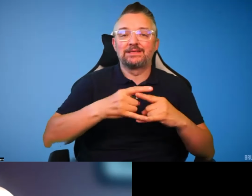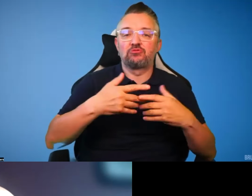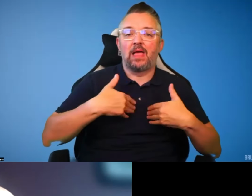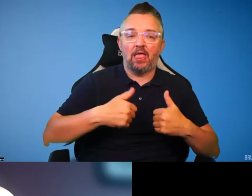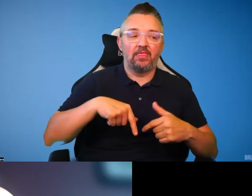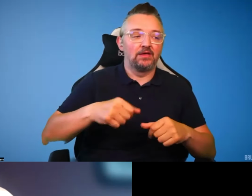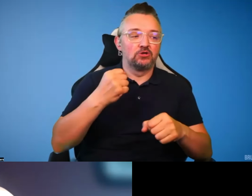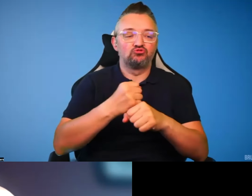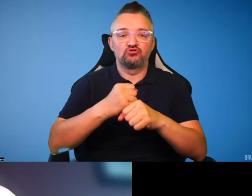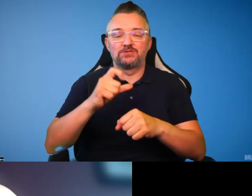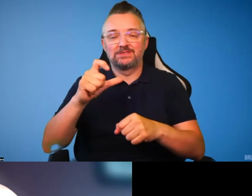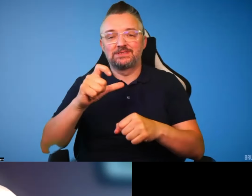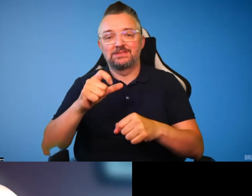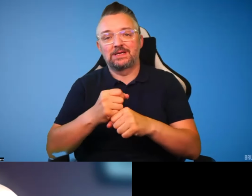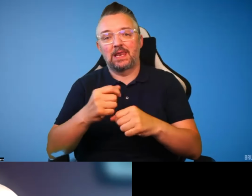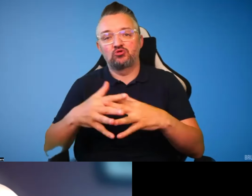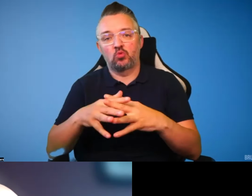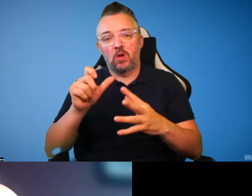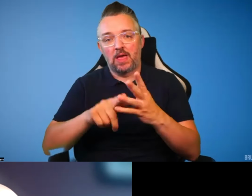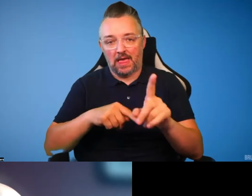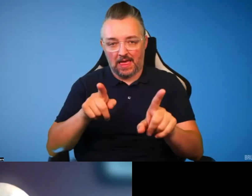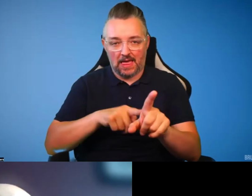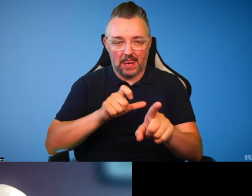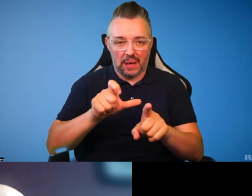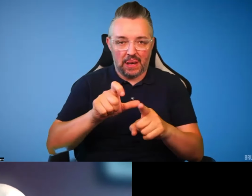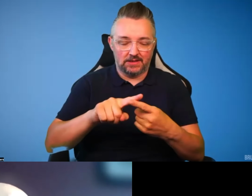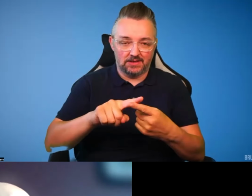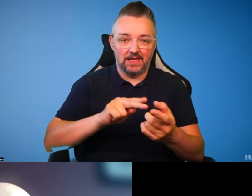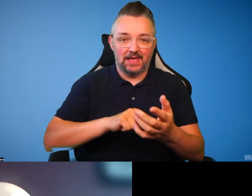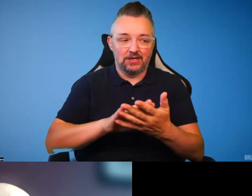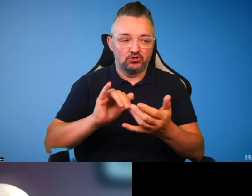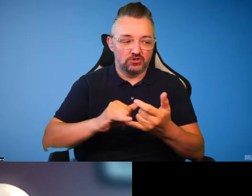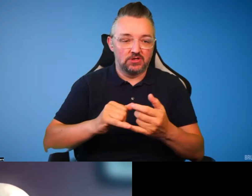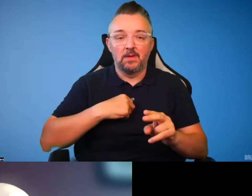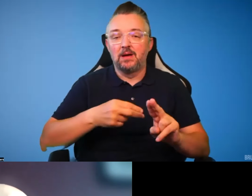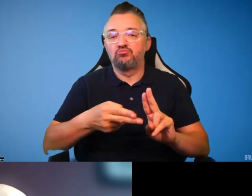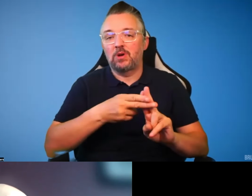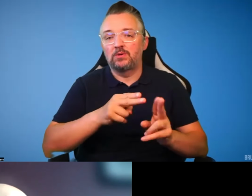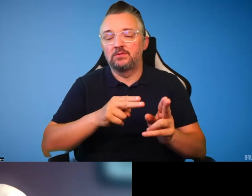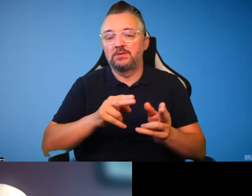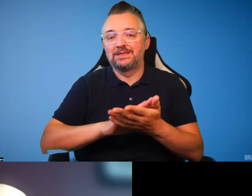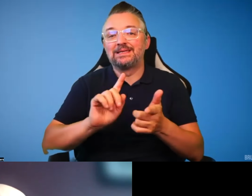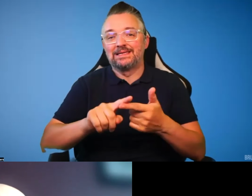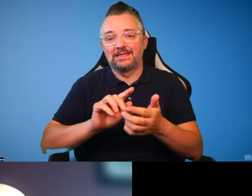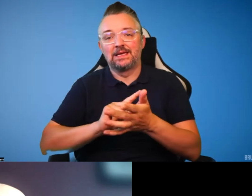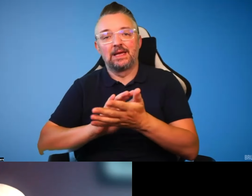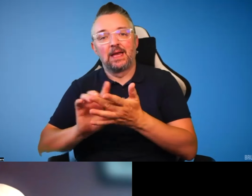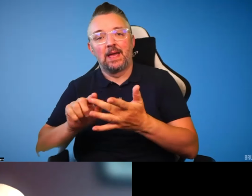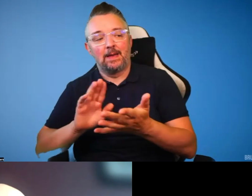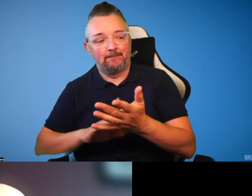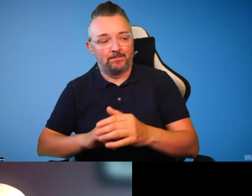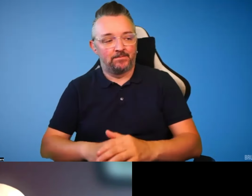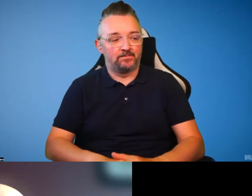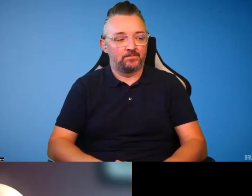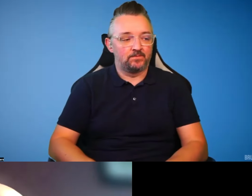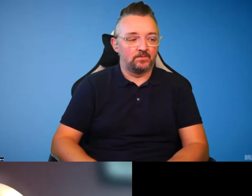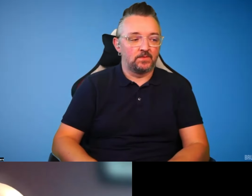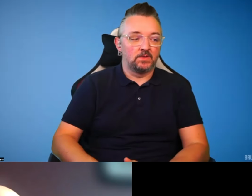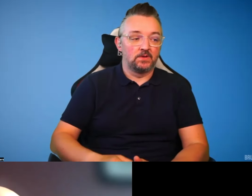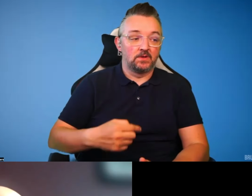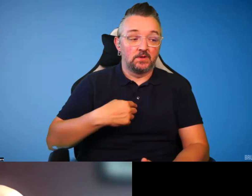Greater Glasgow and Clyde, and I use he, him pronouns. So I think it would be